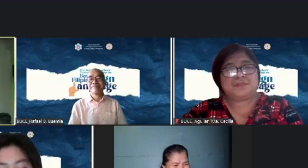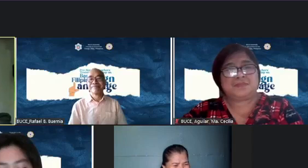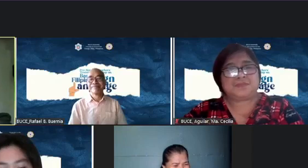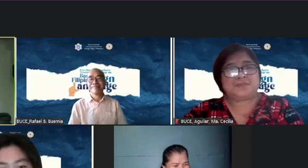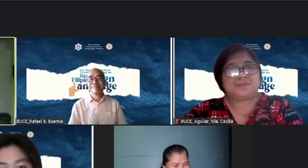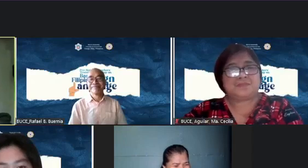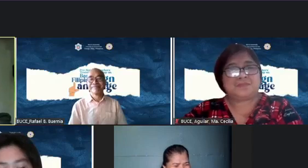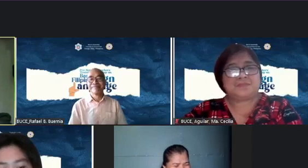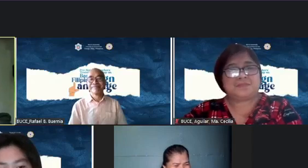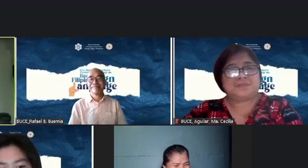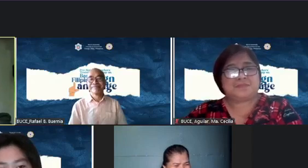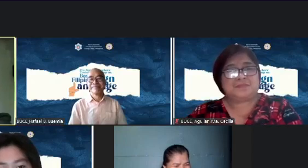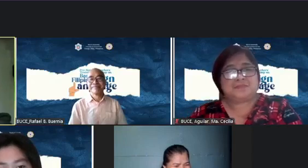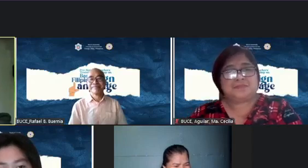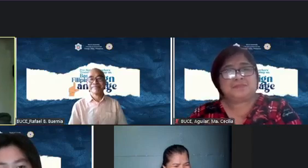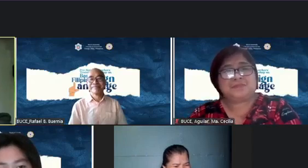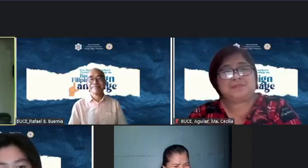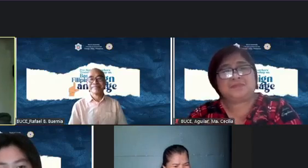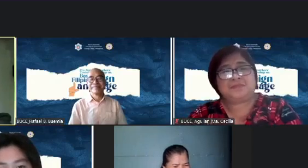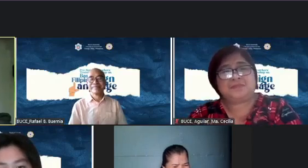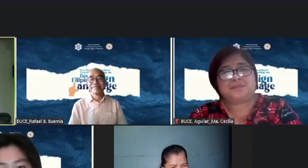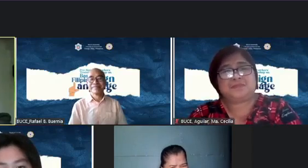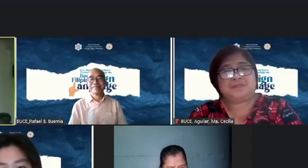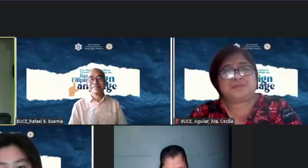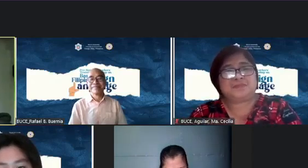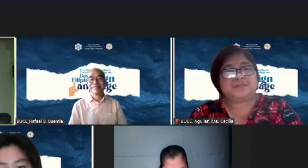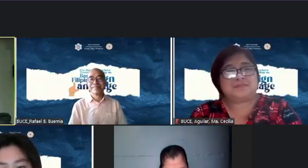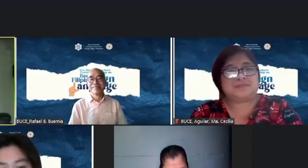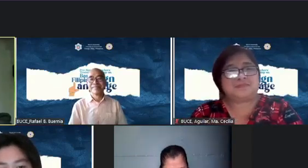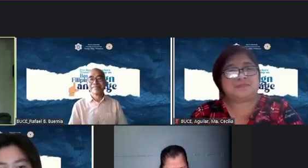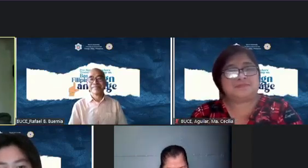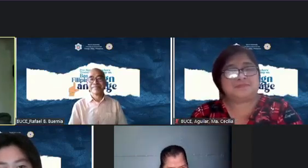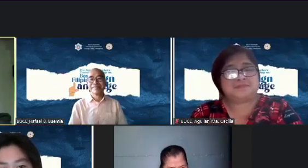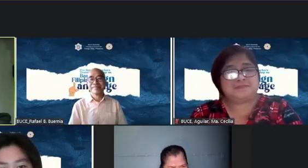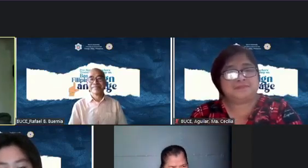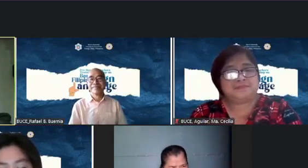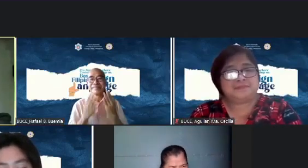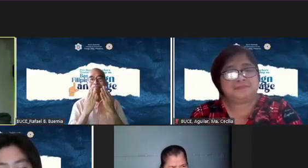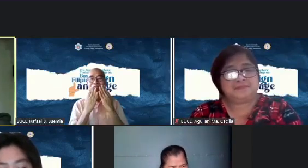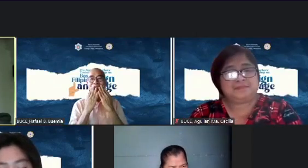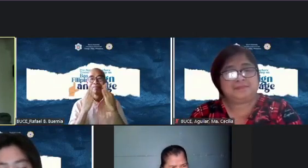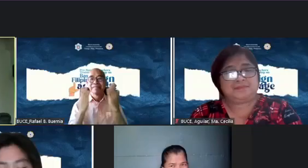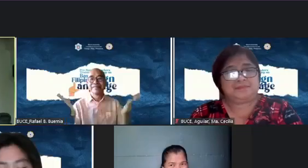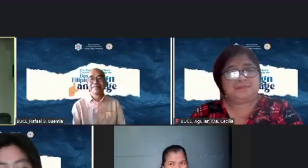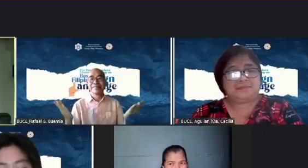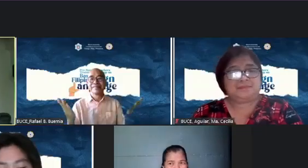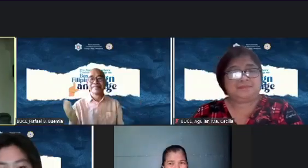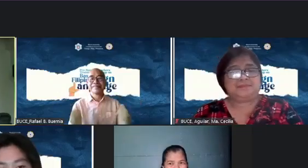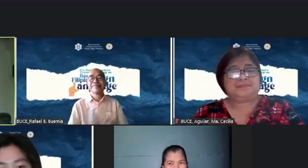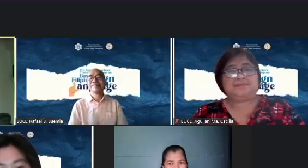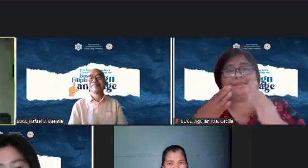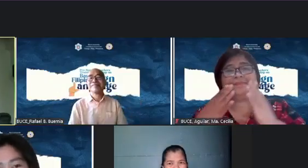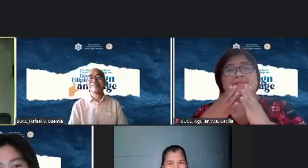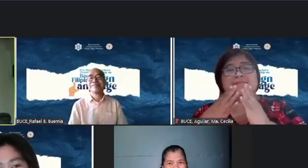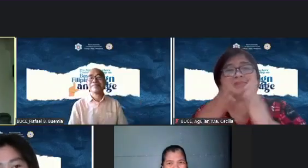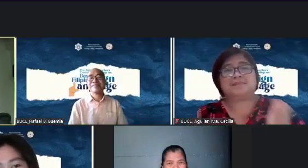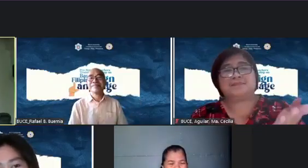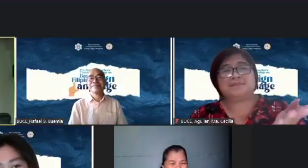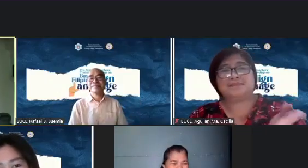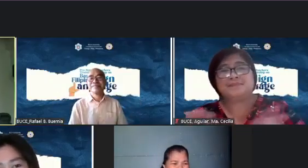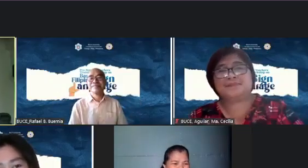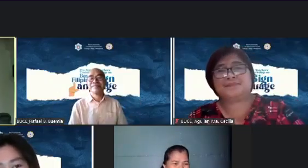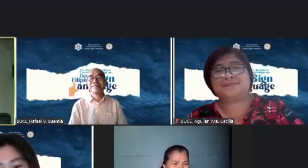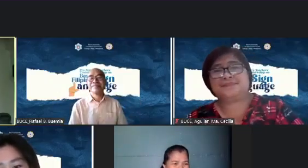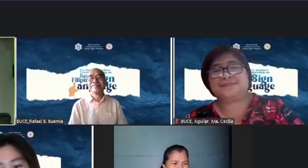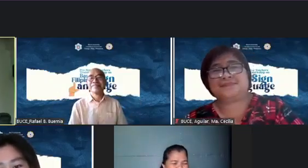Buemia, and to our dear participants and to everyone who become a part of this event. Thank you. So may this webinar have equipped you